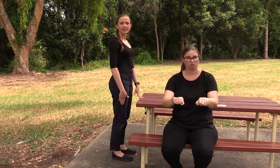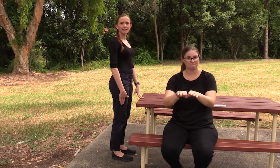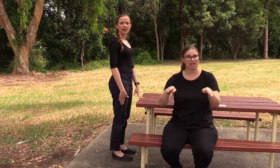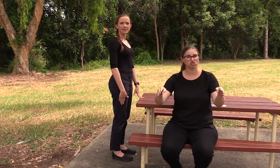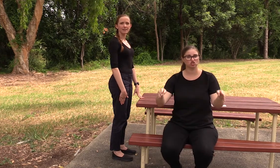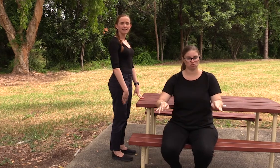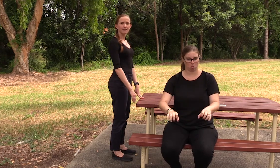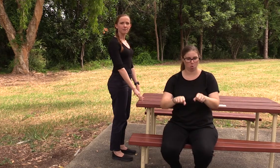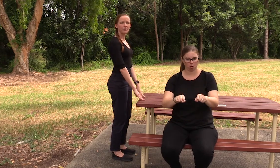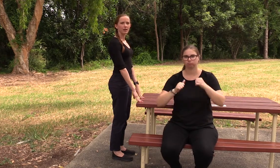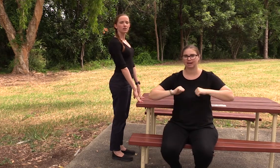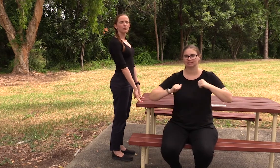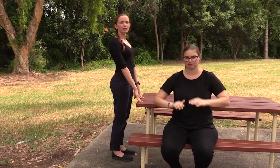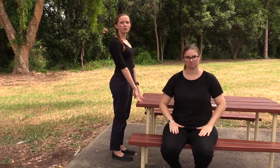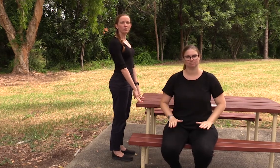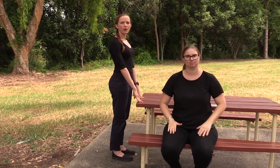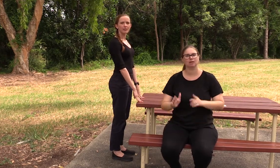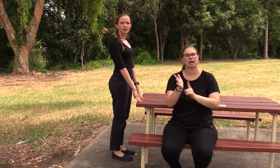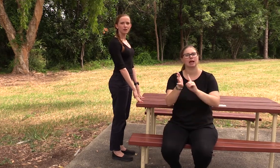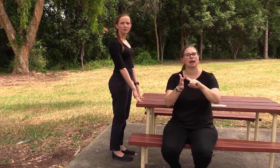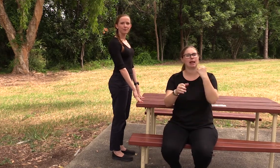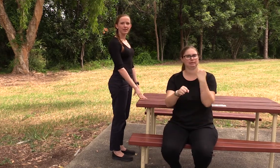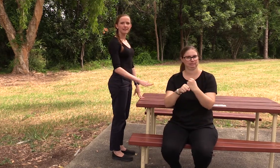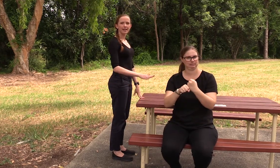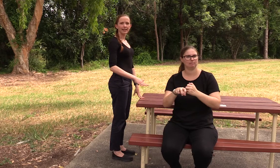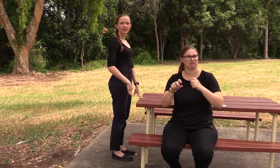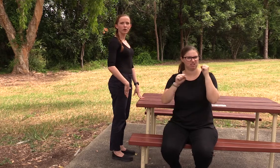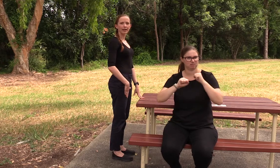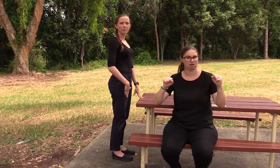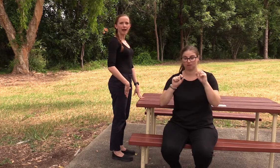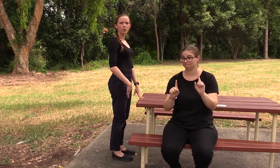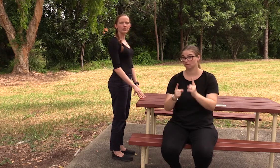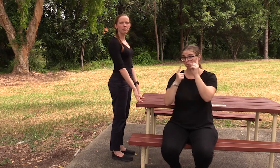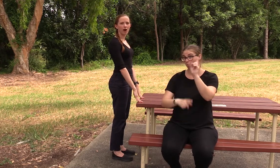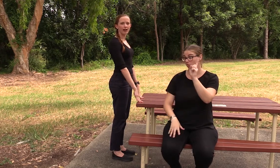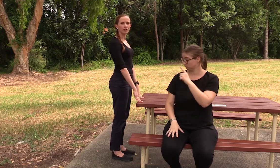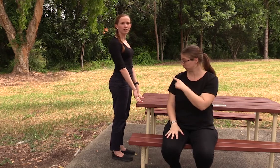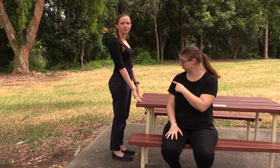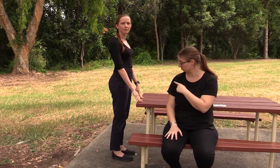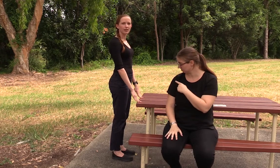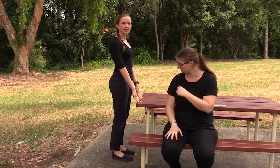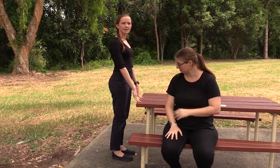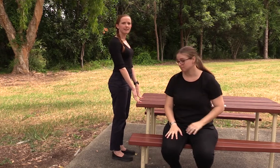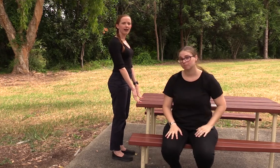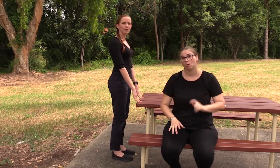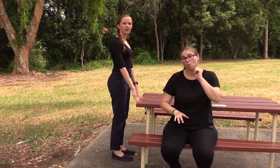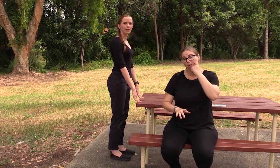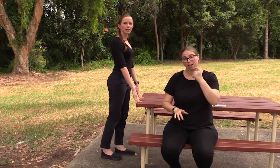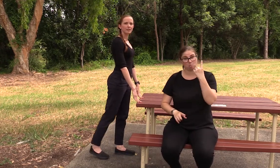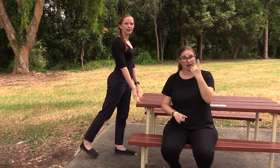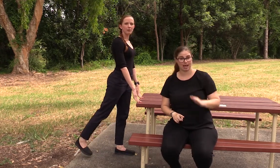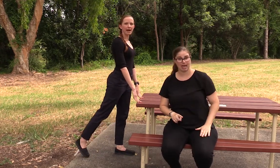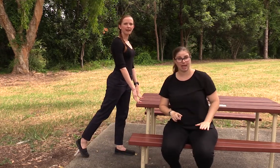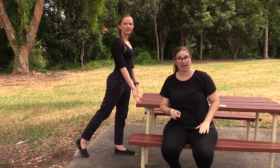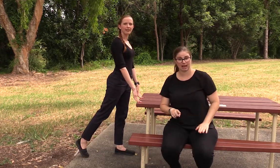leg exercises. So the first one we're going to do is taking your leg backwards behind you. To start with,